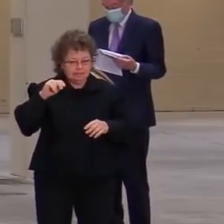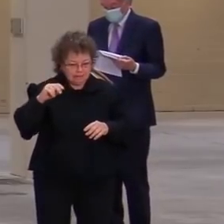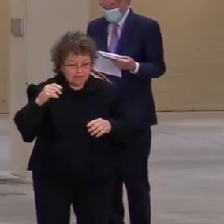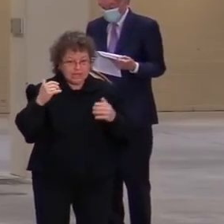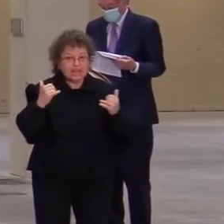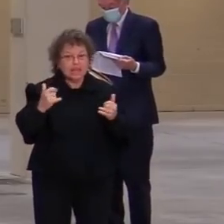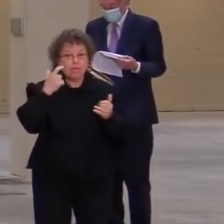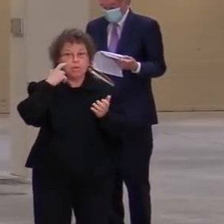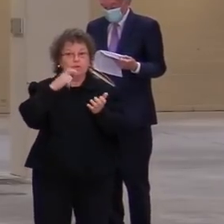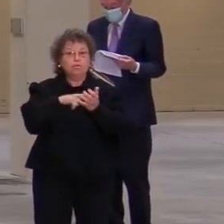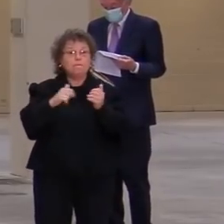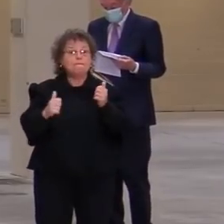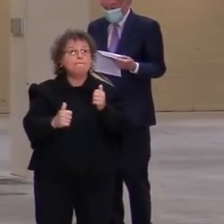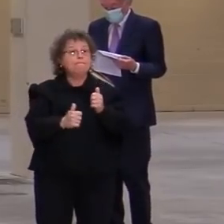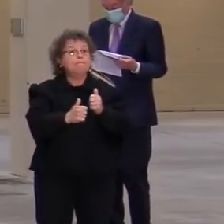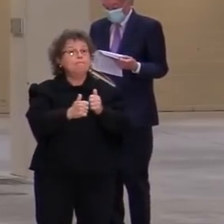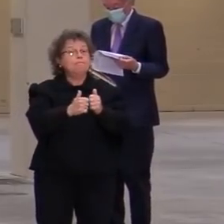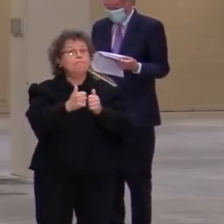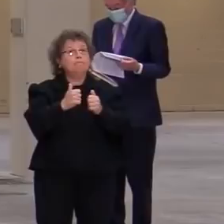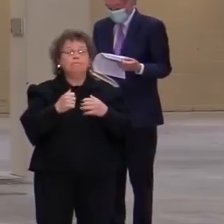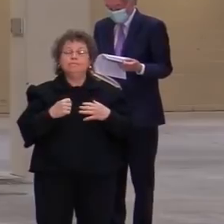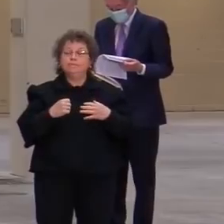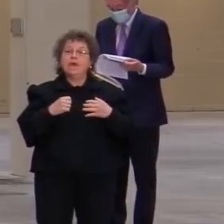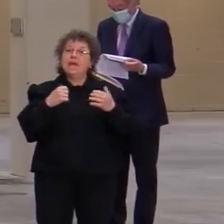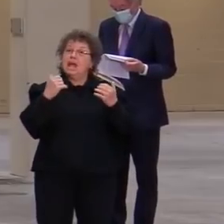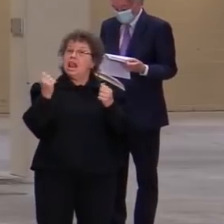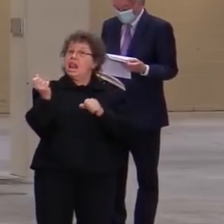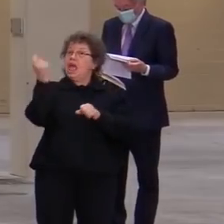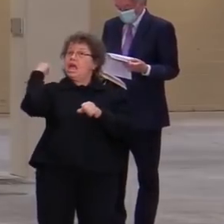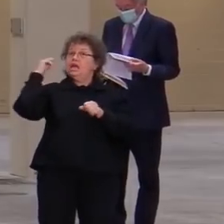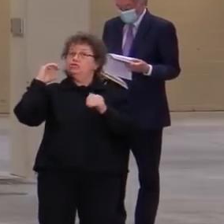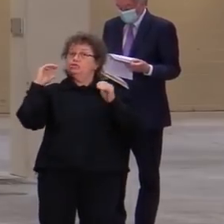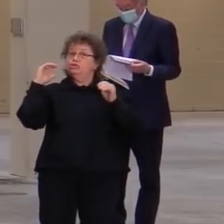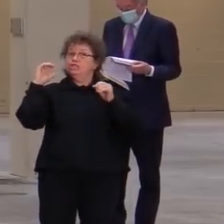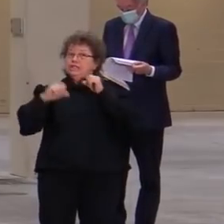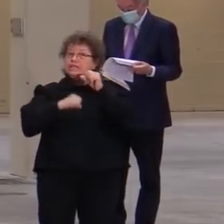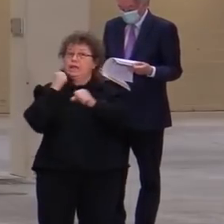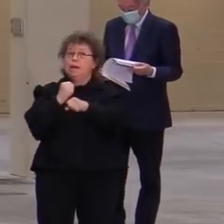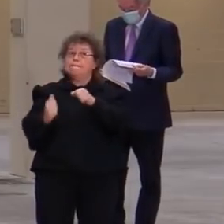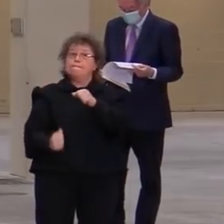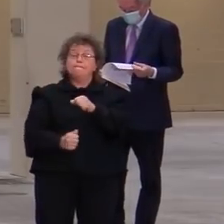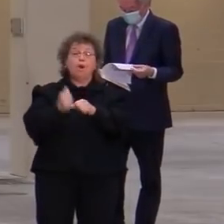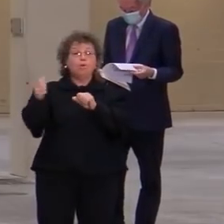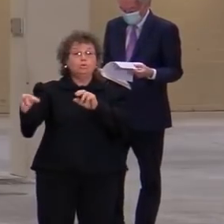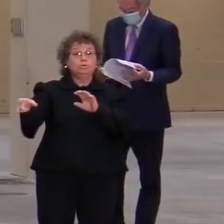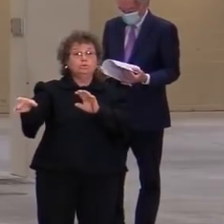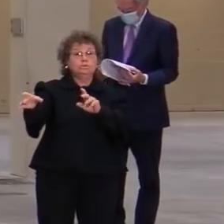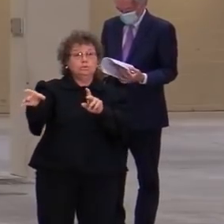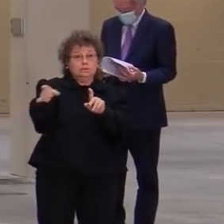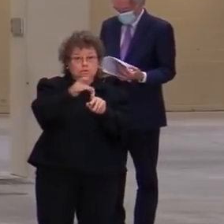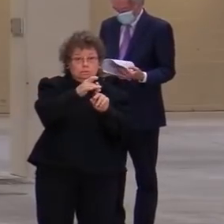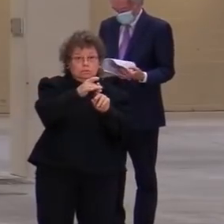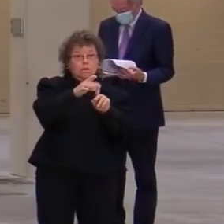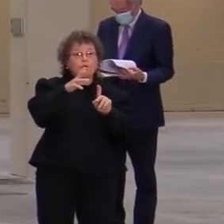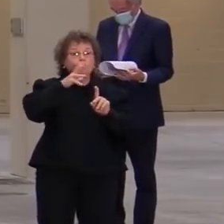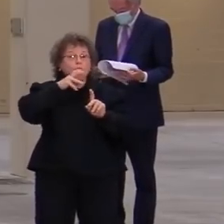of our cases. This time last year, we were seeing most of our cases in older